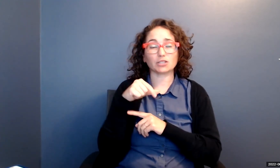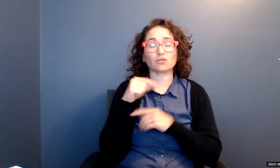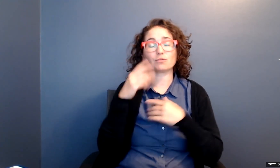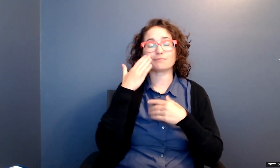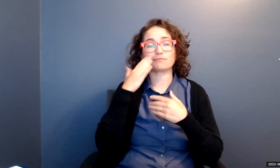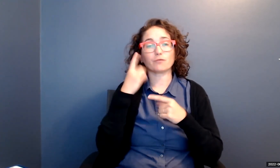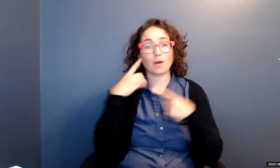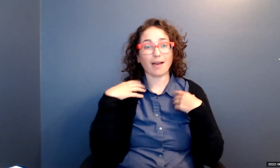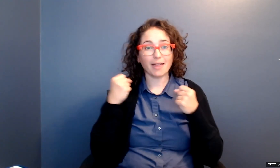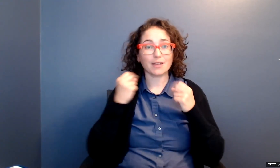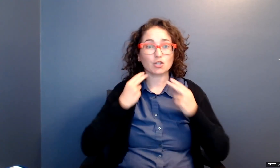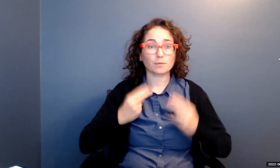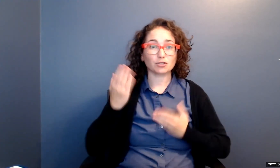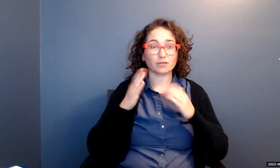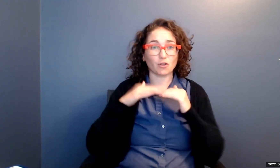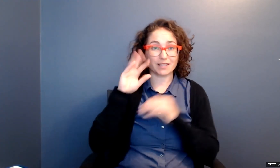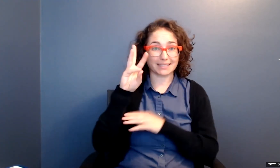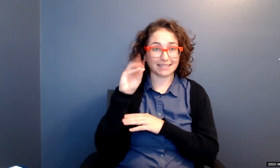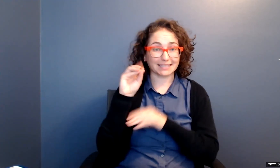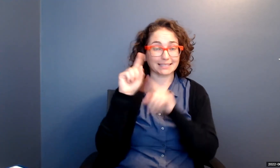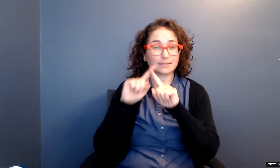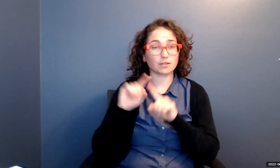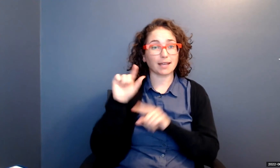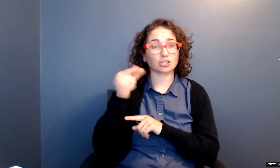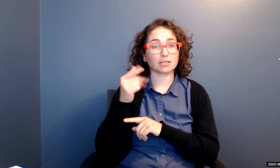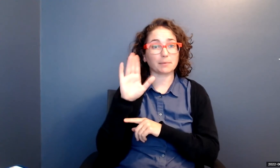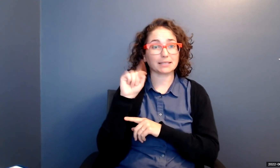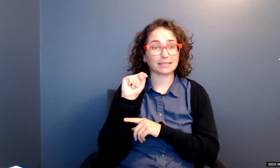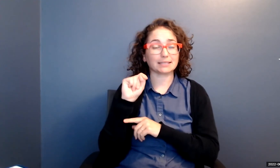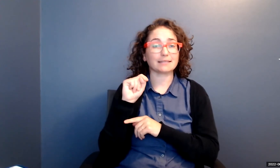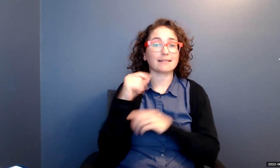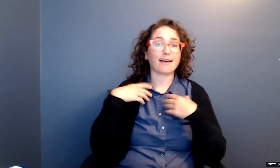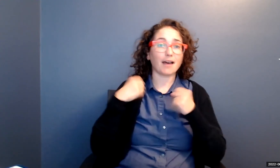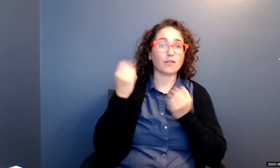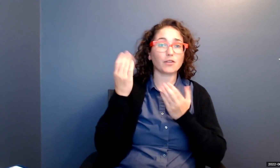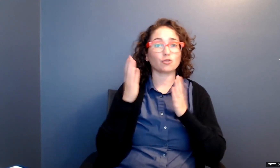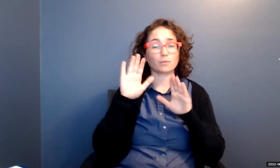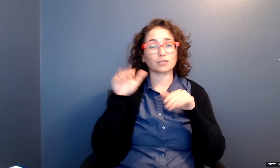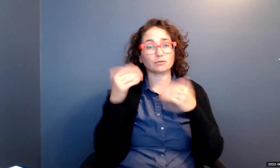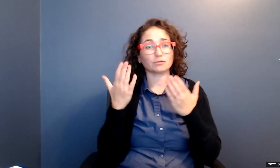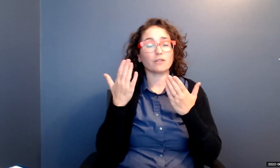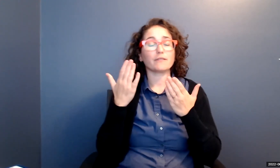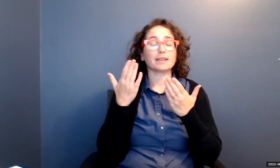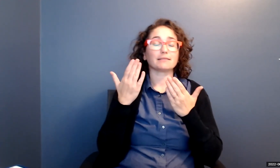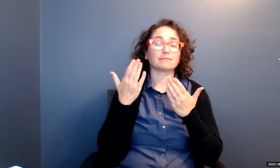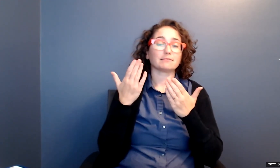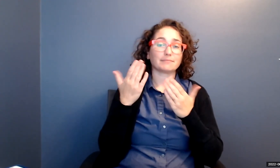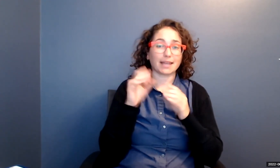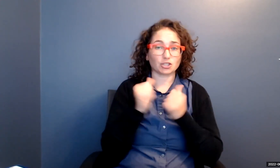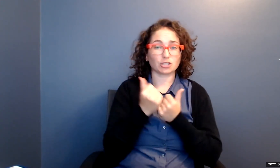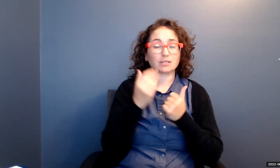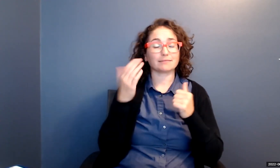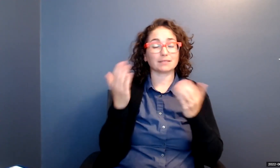of over 60 LGBT serving health and human services organizations in California. That is